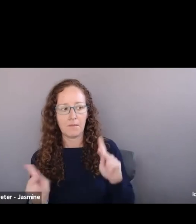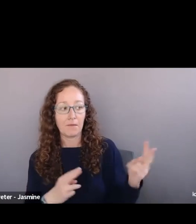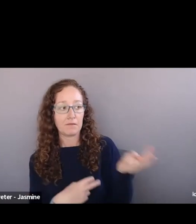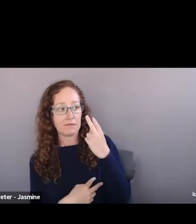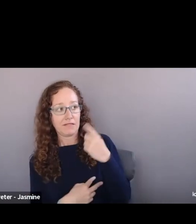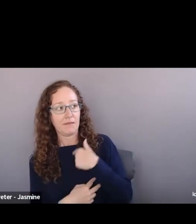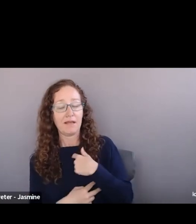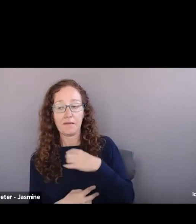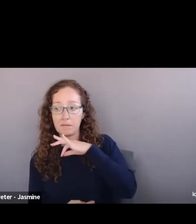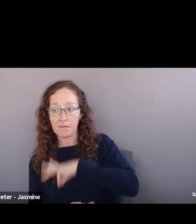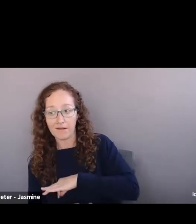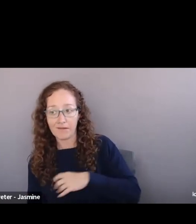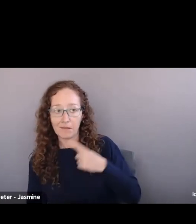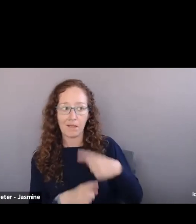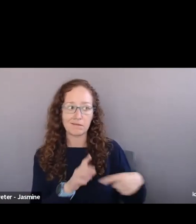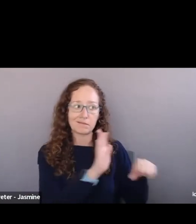woman.